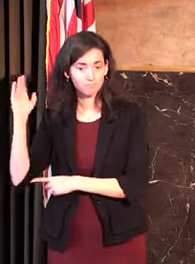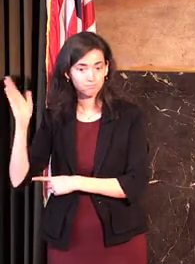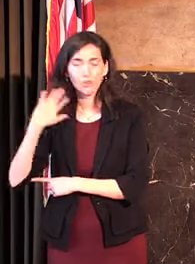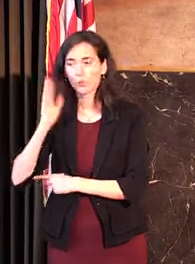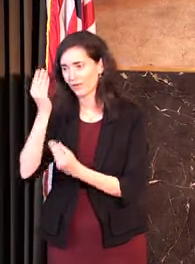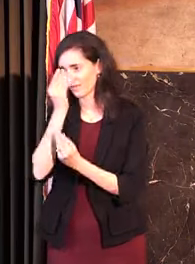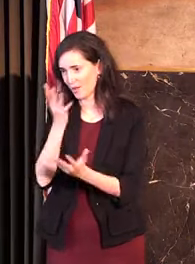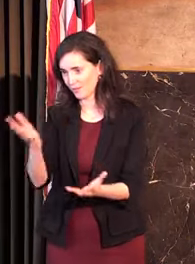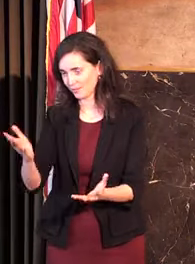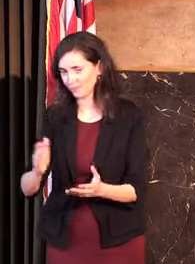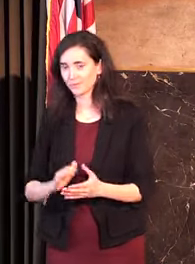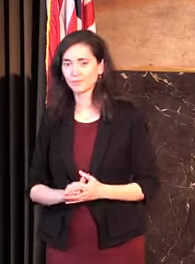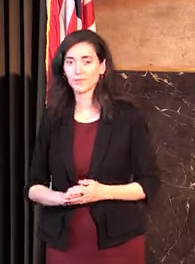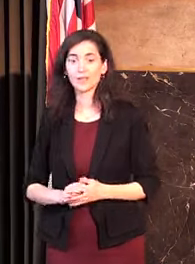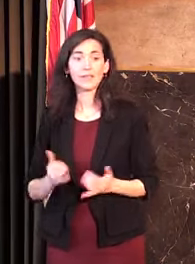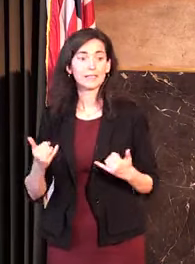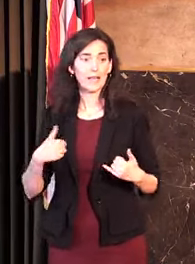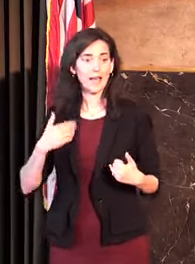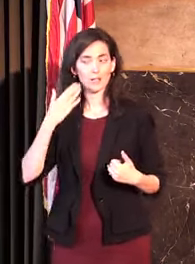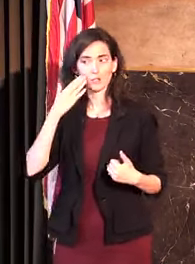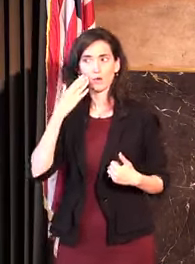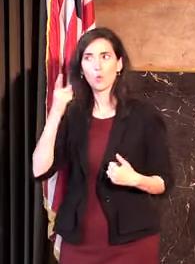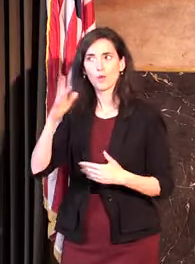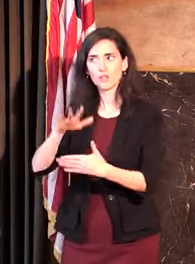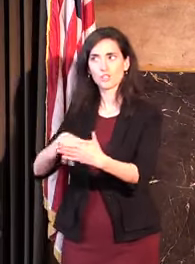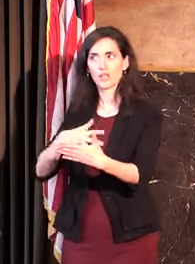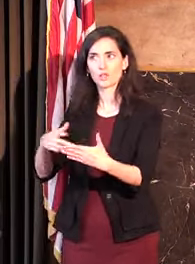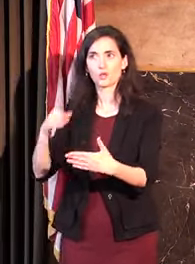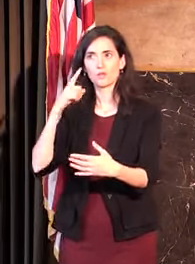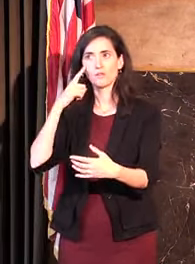is, although I do know now that we have one scheduled